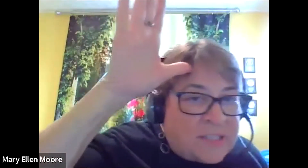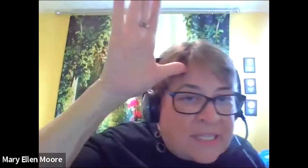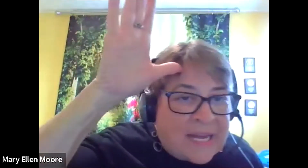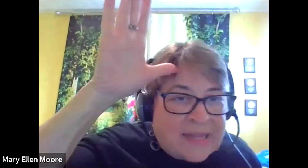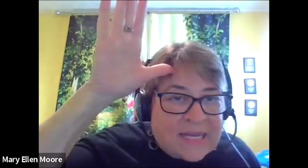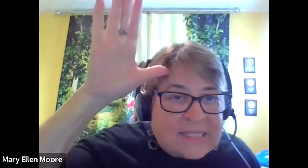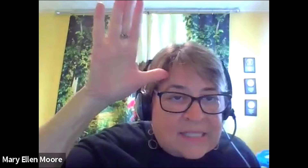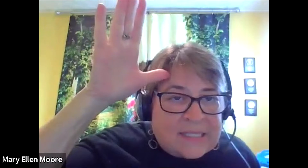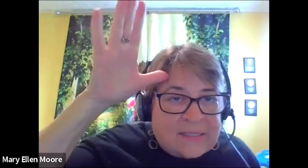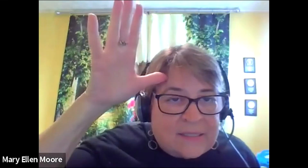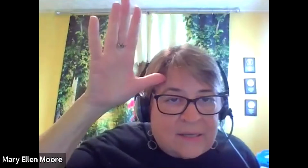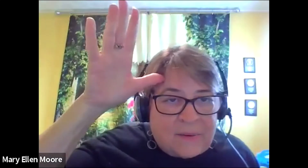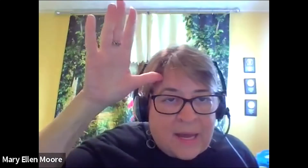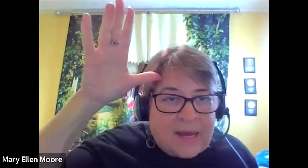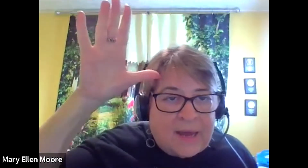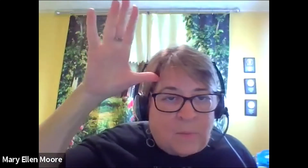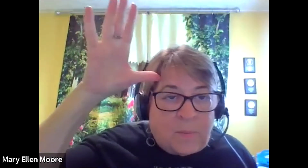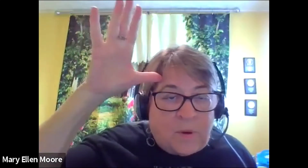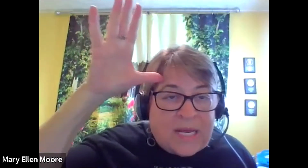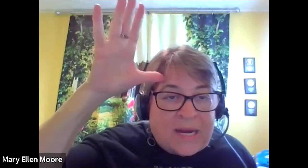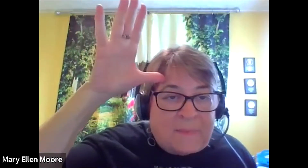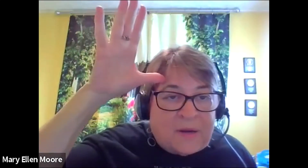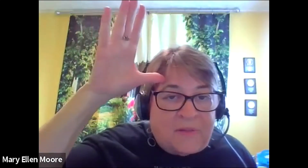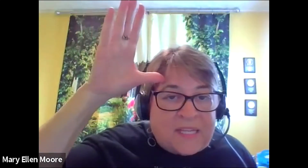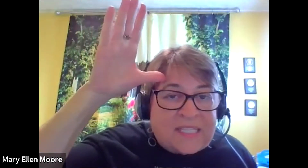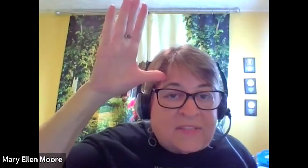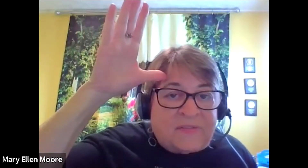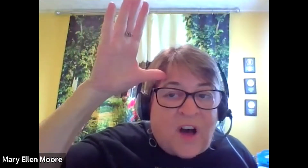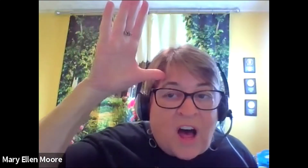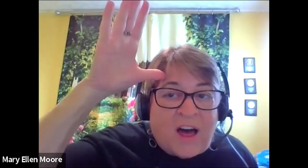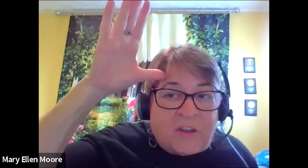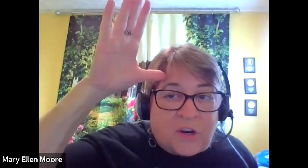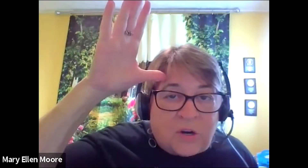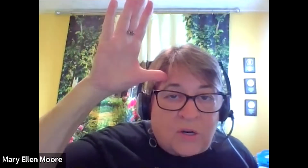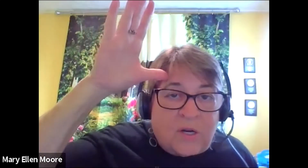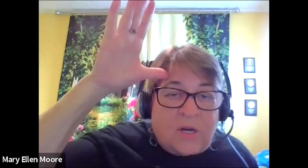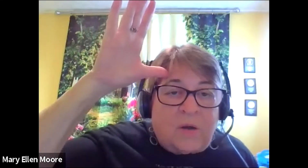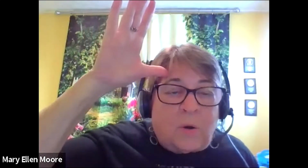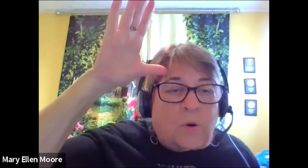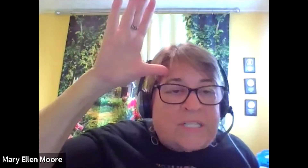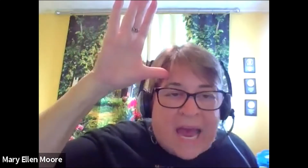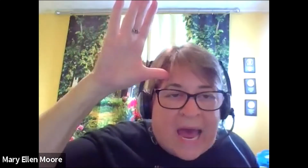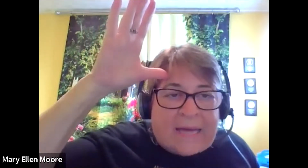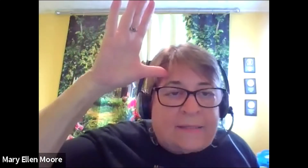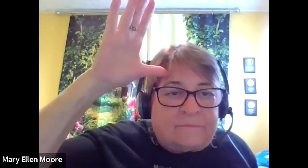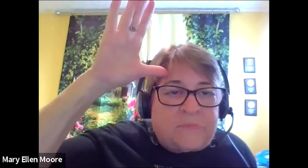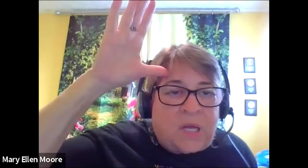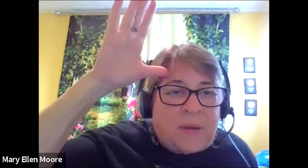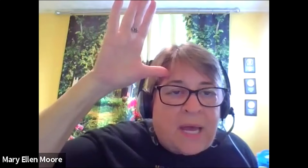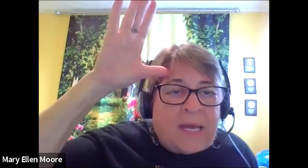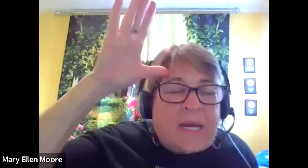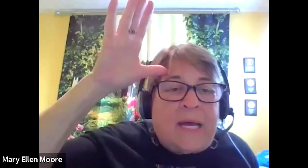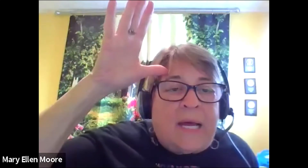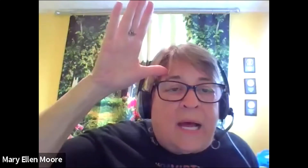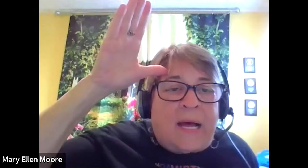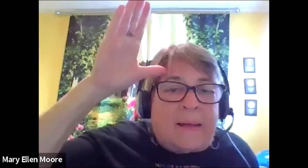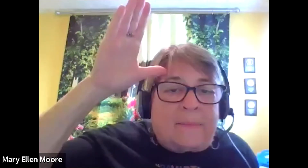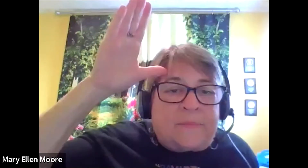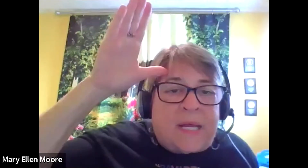like this. Okay. And we're putting it up here. This is father or dad. Okay. And